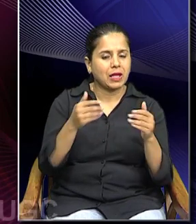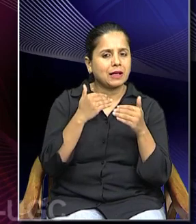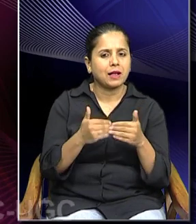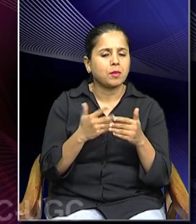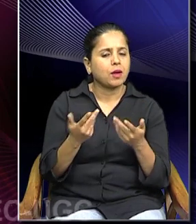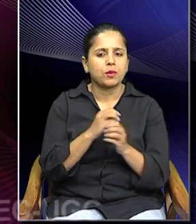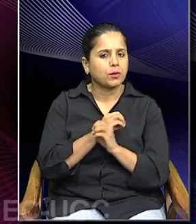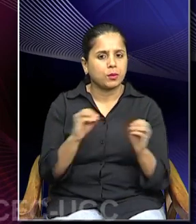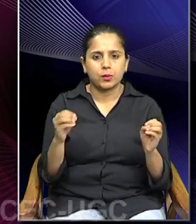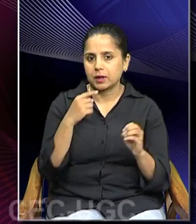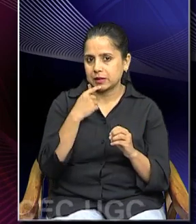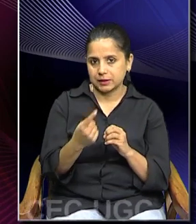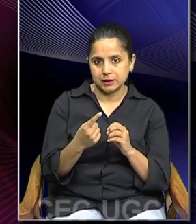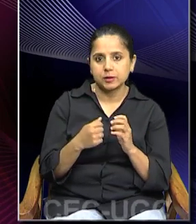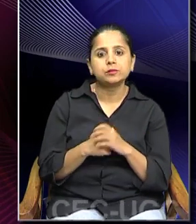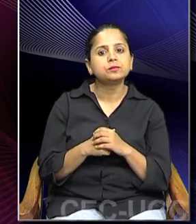by the